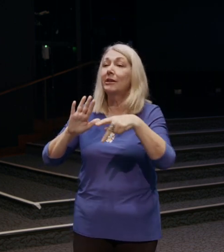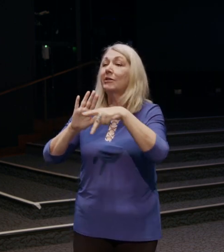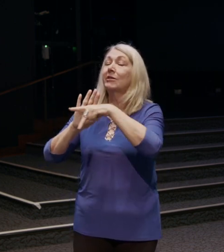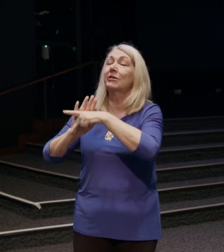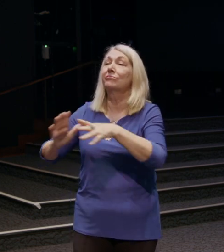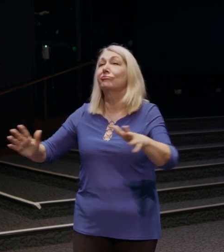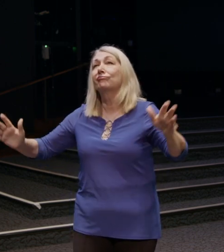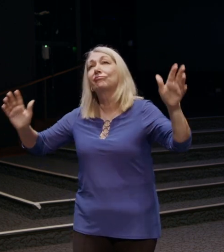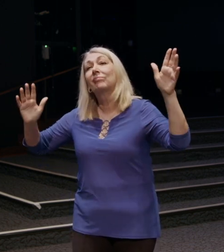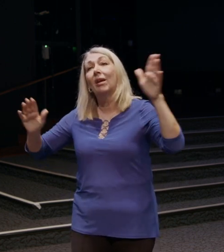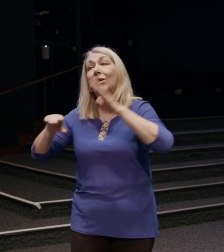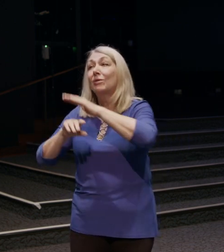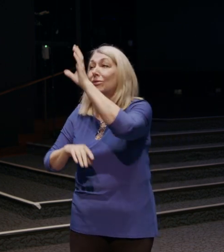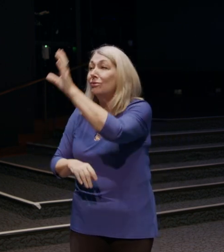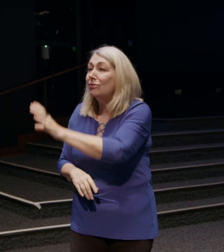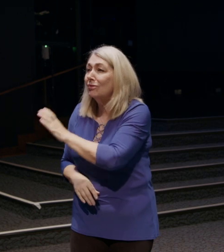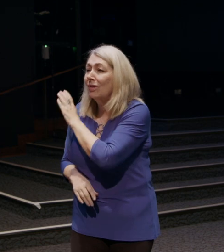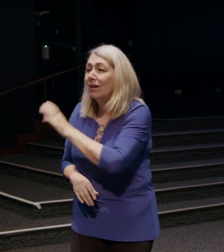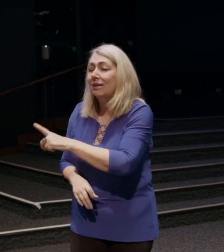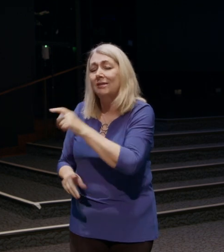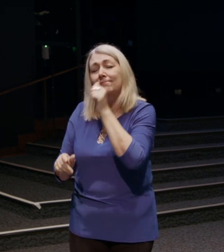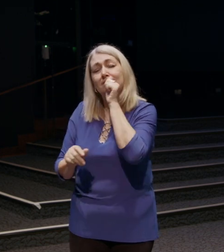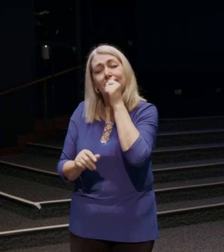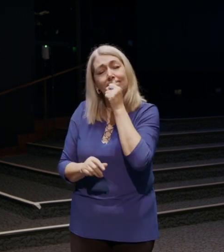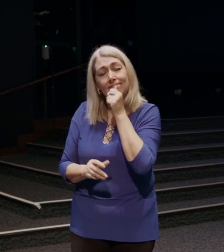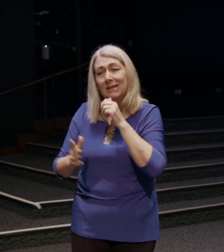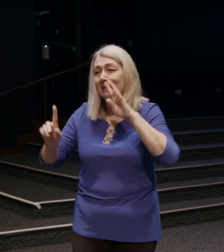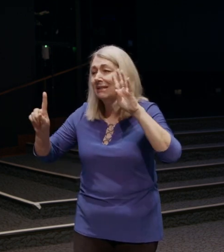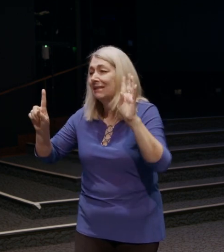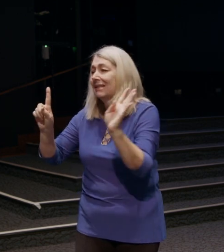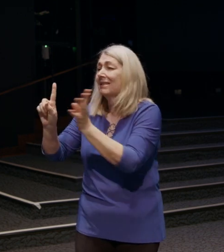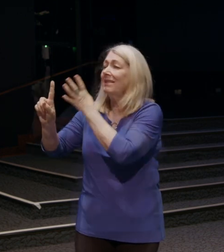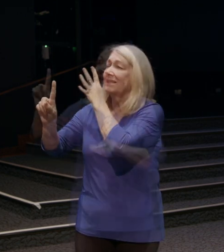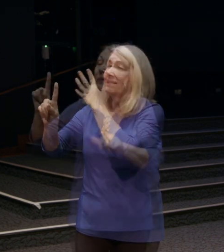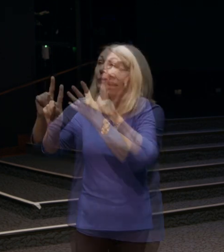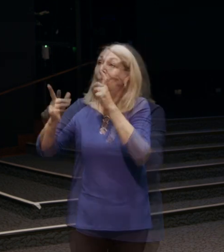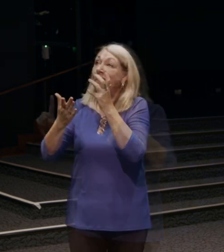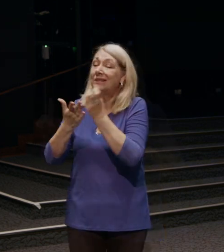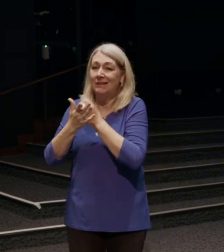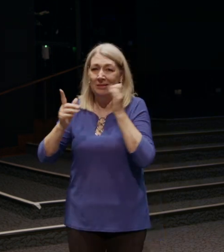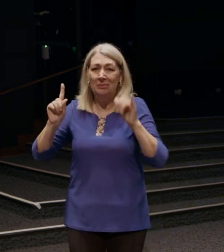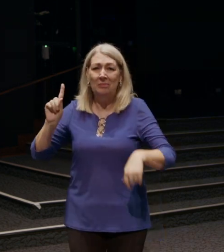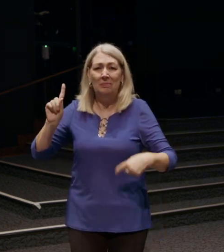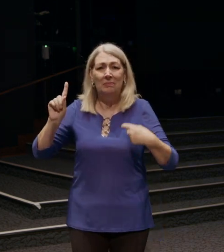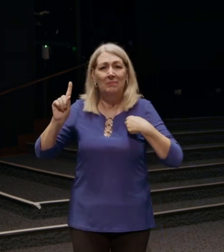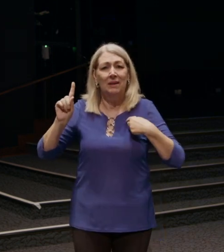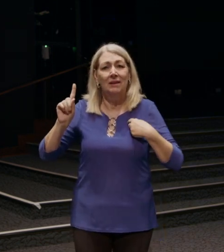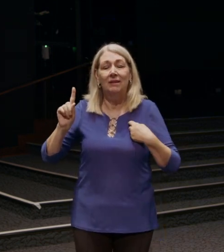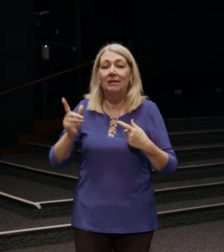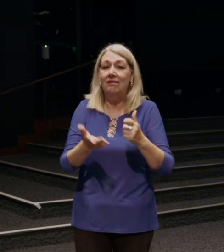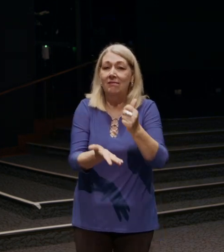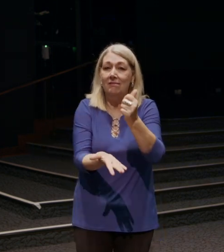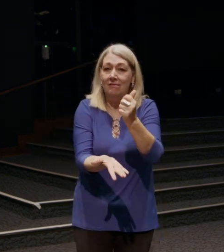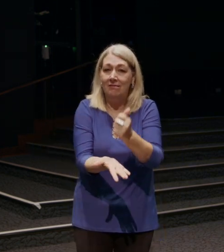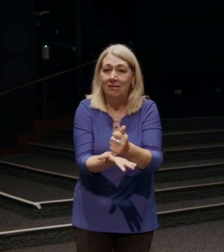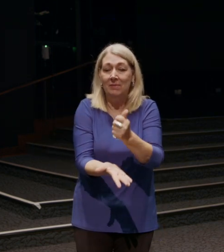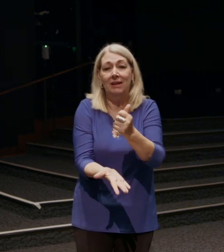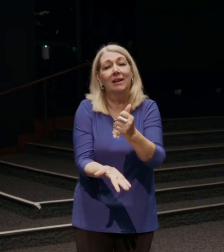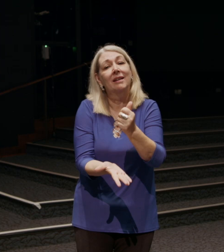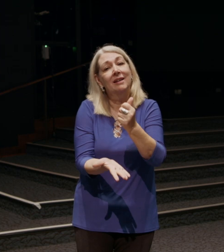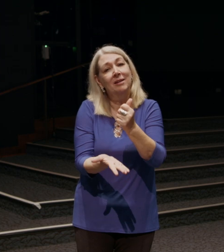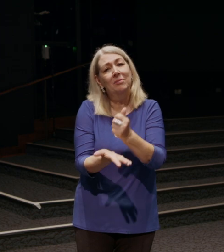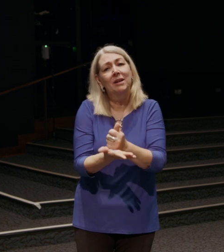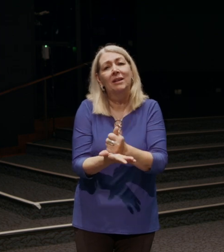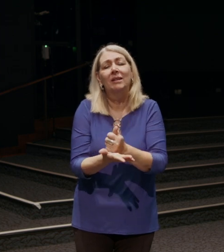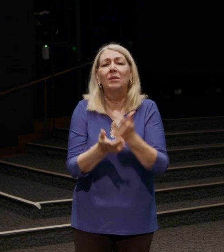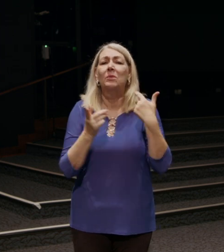cross, Christ endured the punishment that Max deserved. Amen. Amen. Hey,